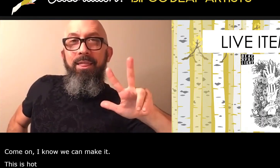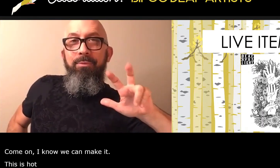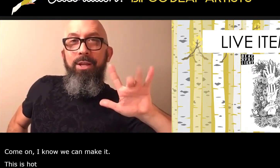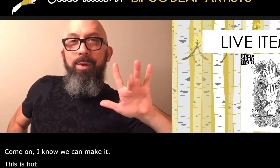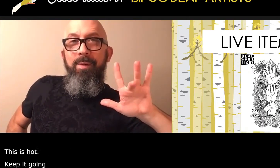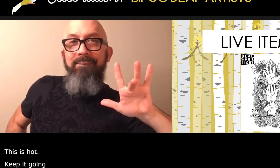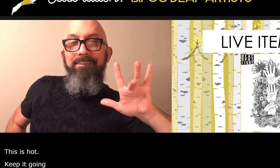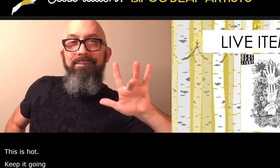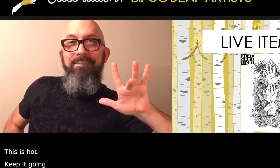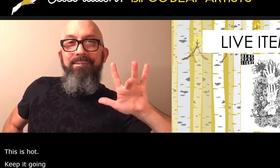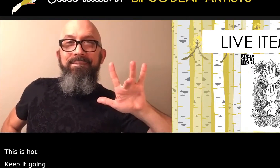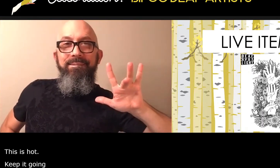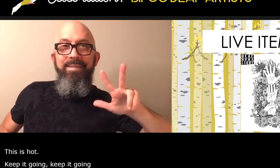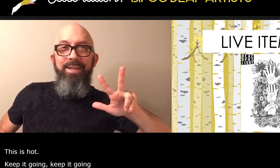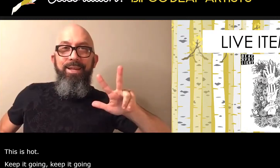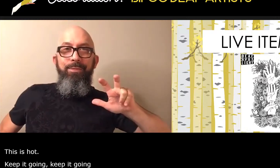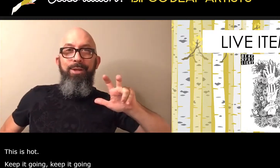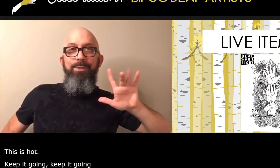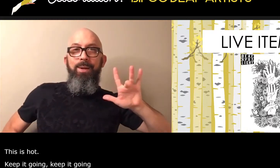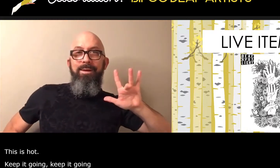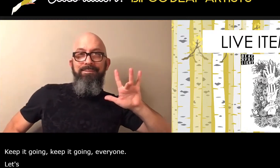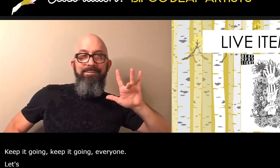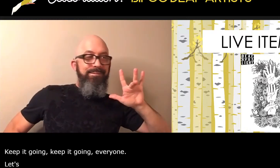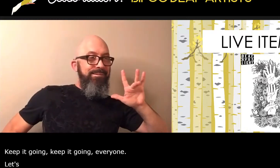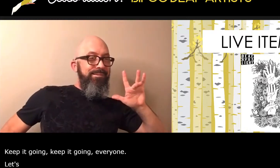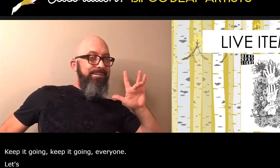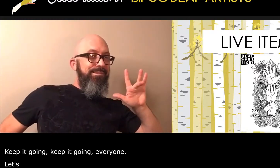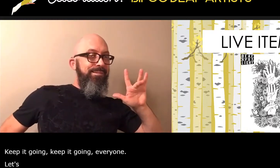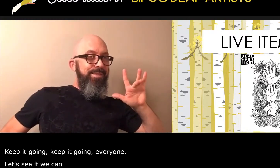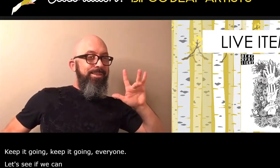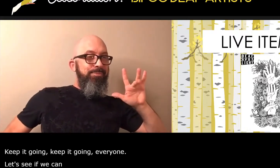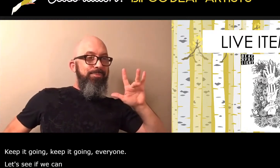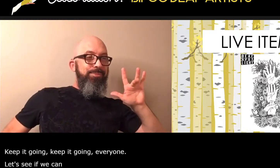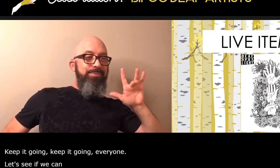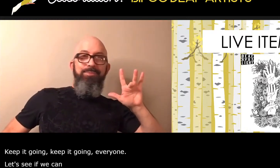Let's see if we can up it to 325.